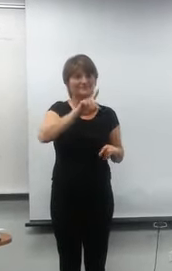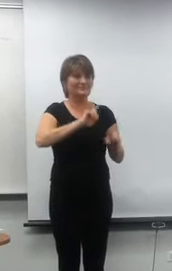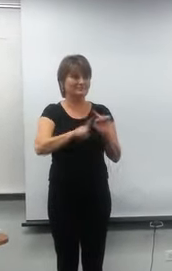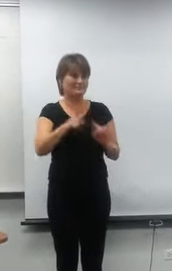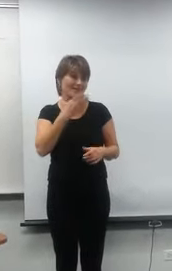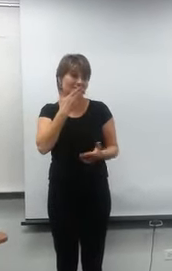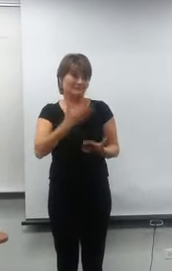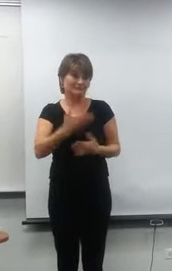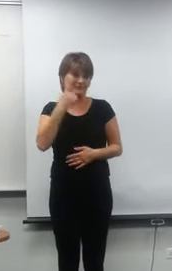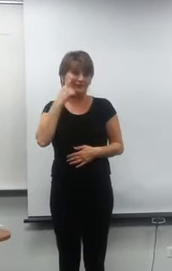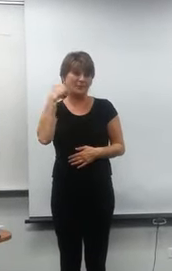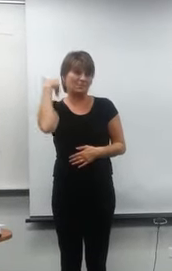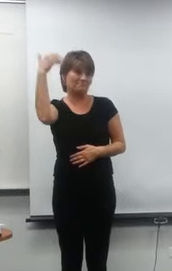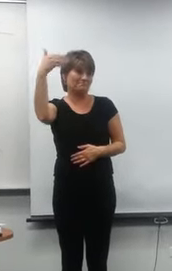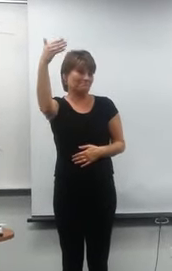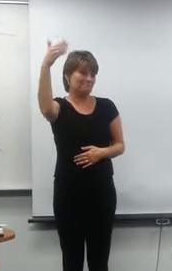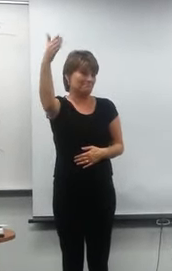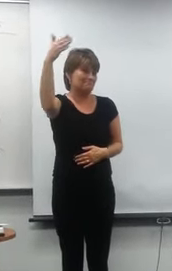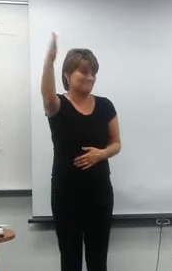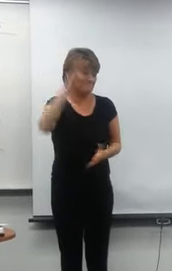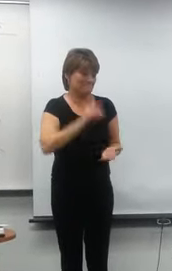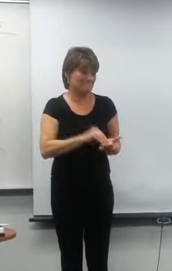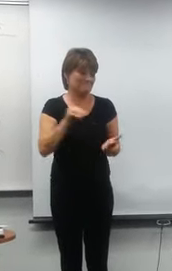I'm sorry that this didn't happen for you all. It's something that